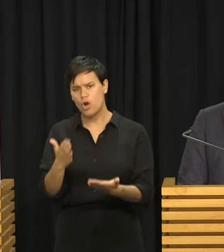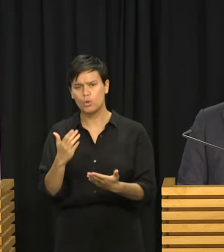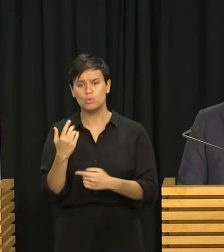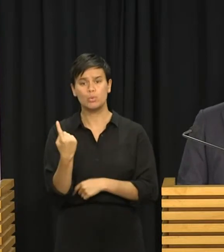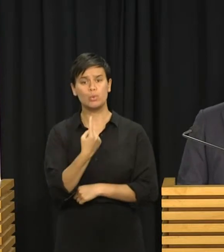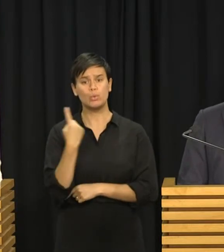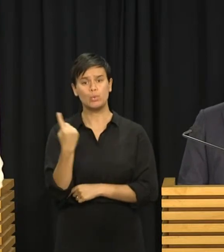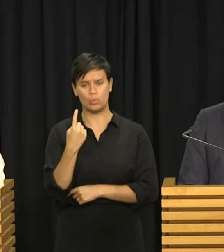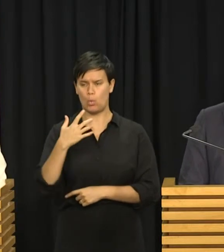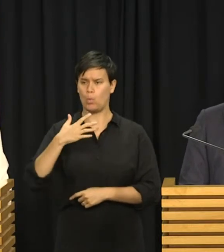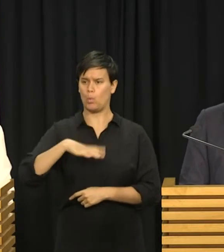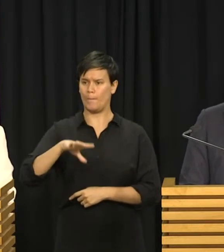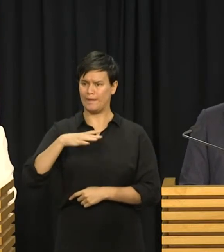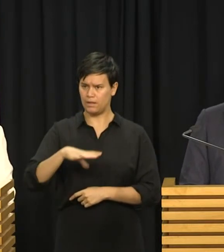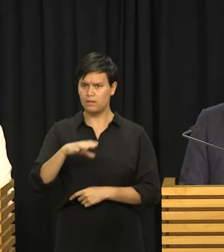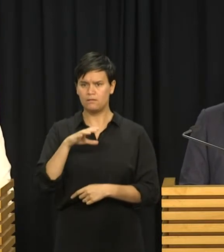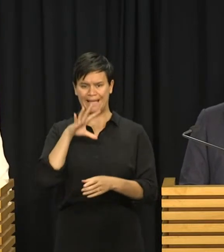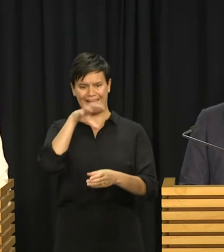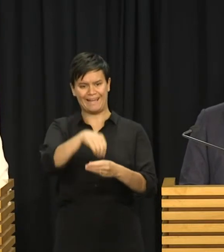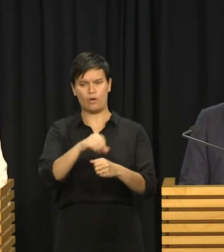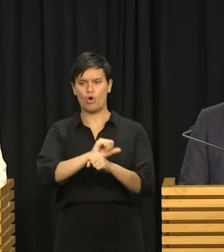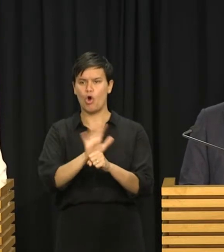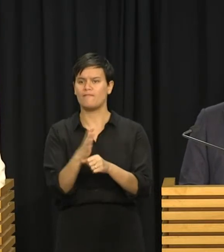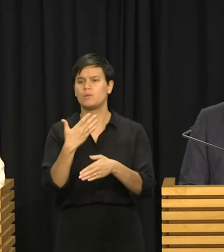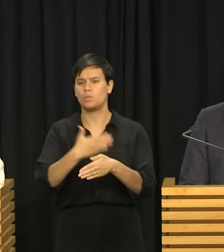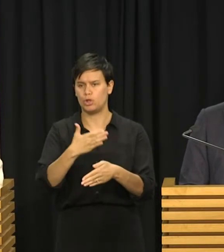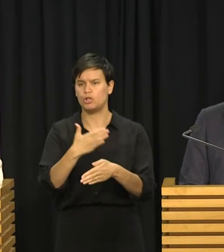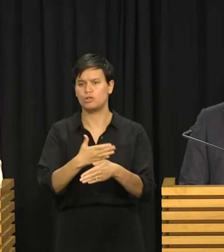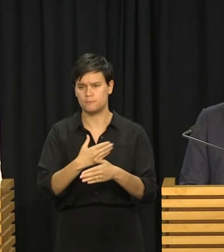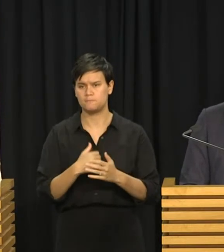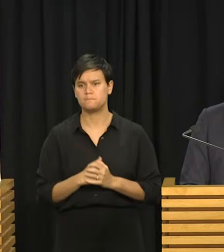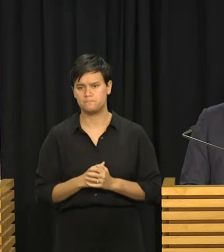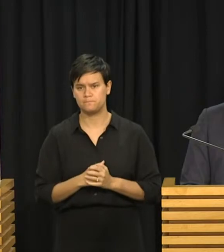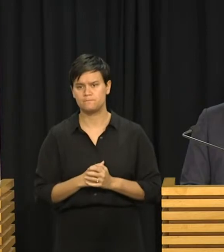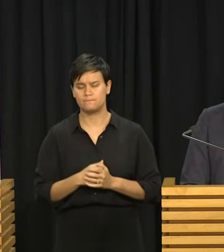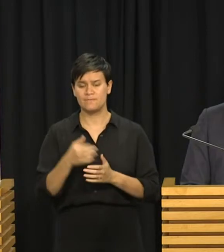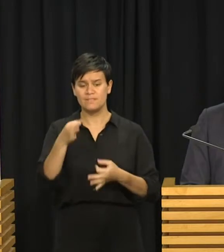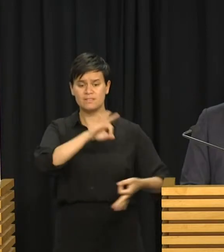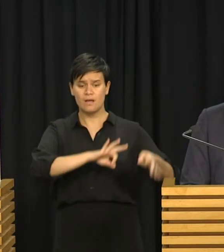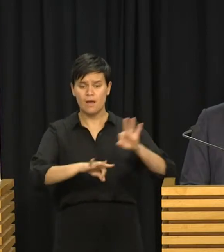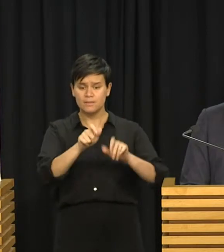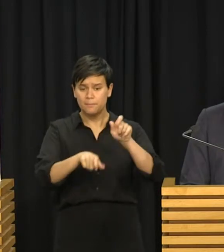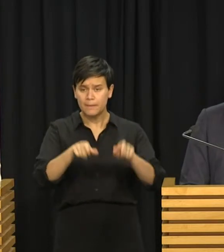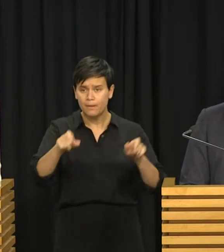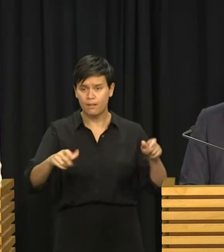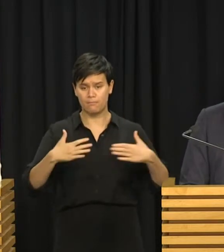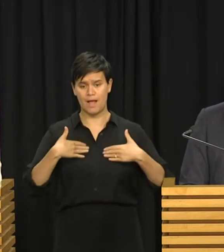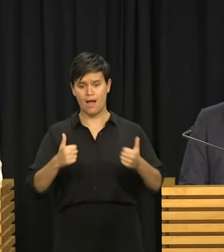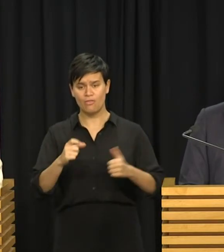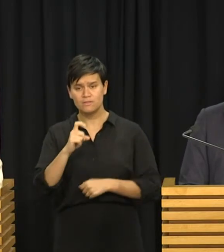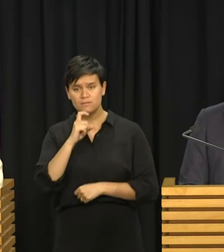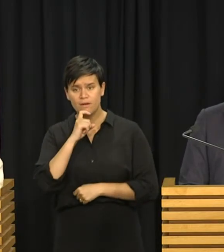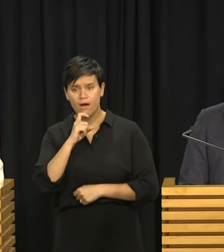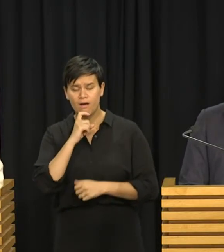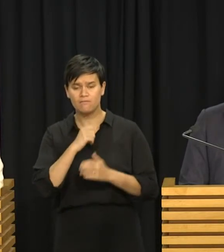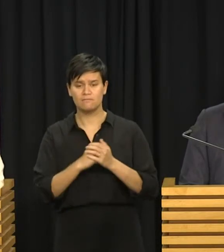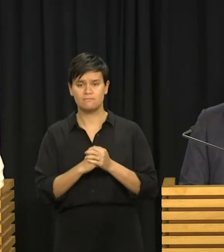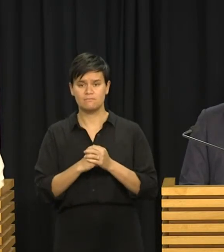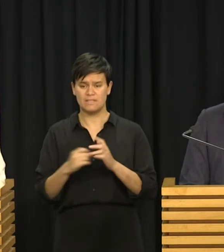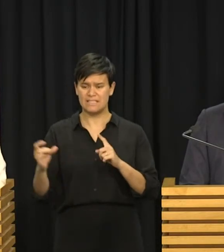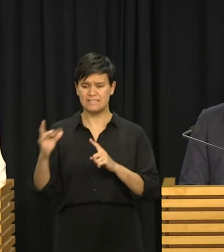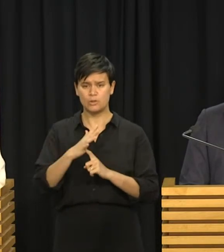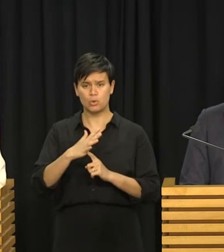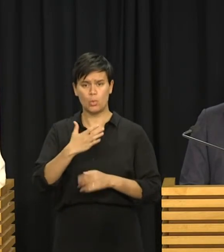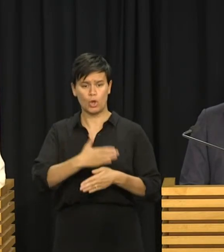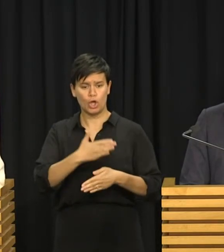particular, the women who have been central to our COVID-19 response and recovery. Our scientists, our healthcare professionals, our essential